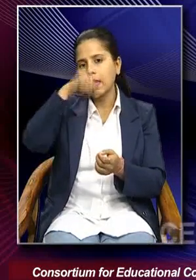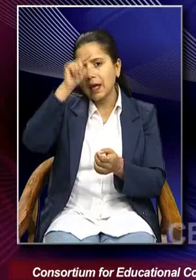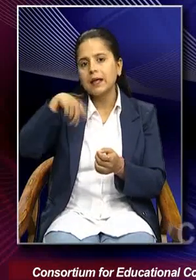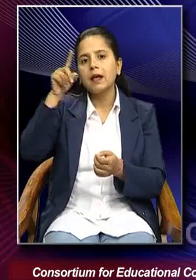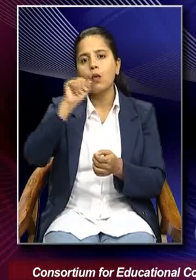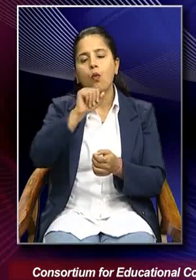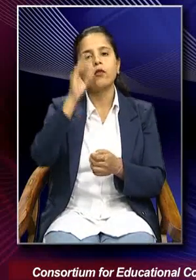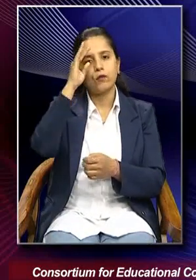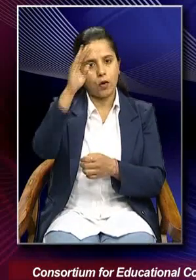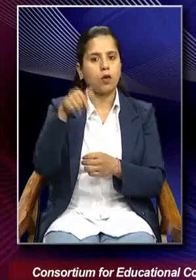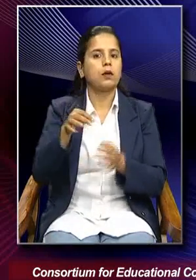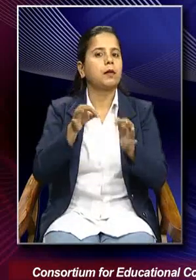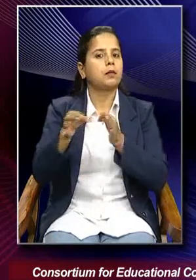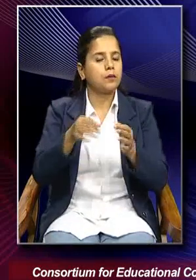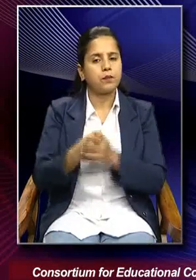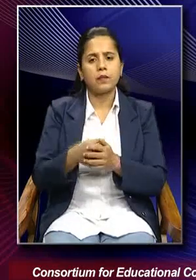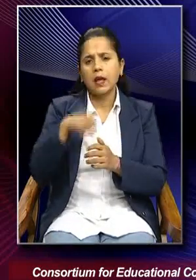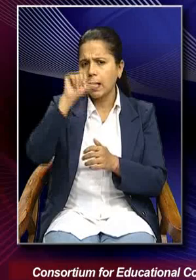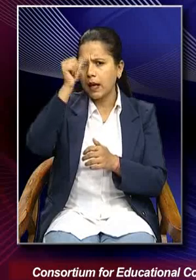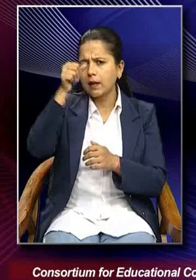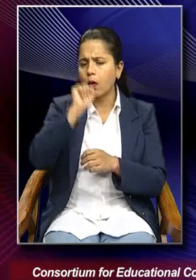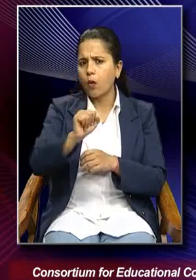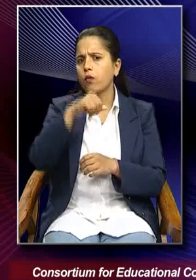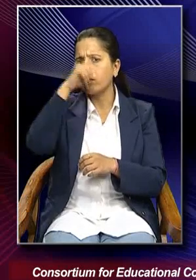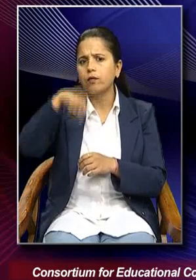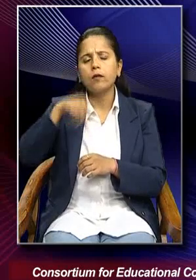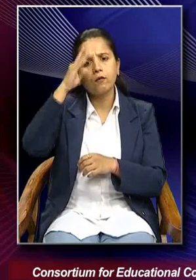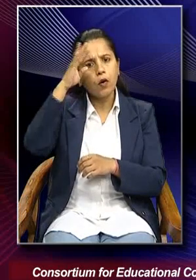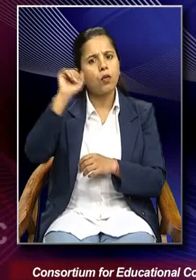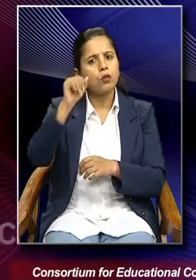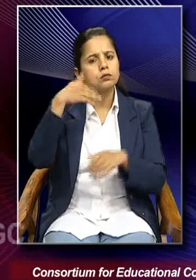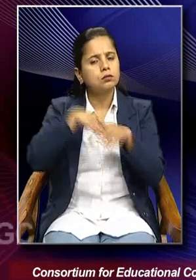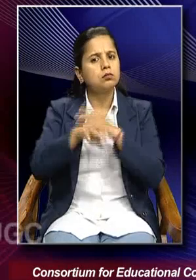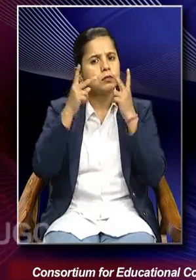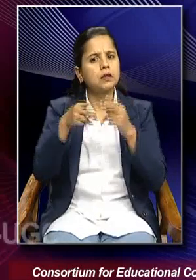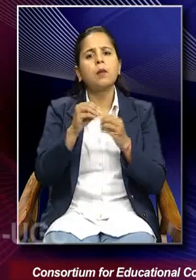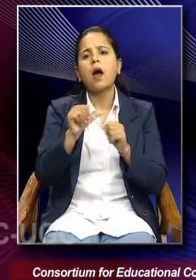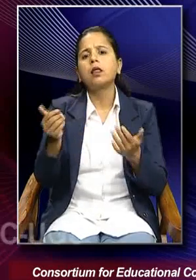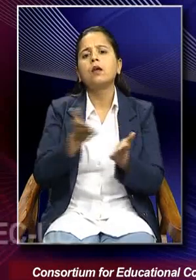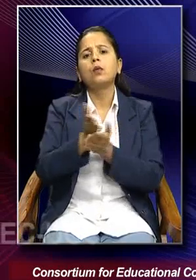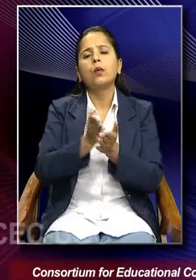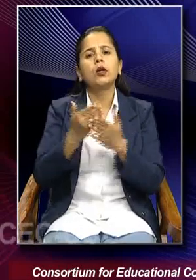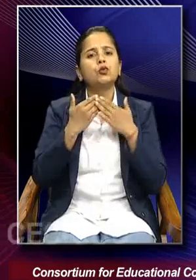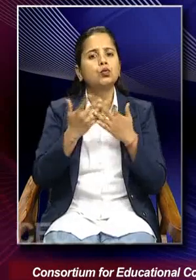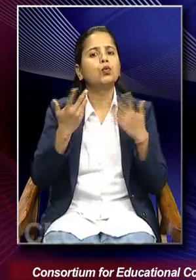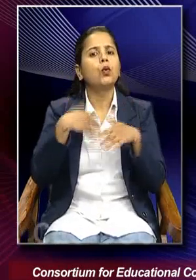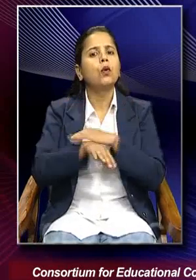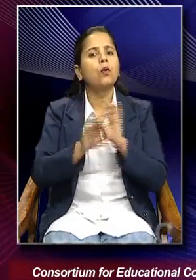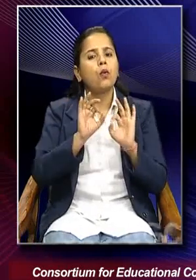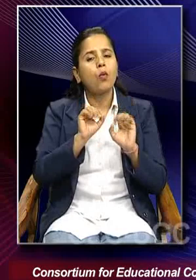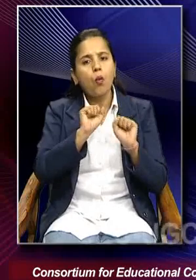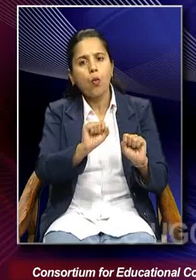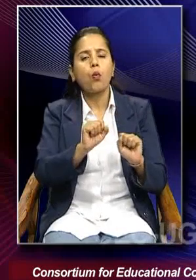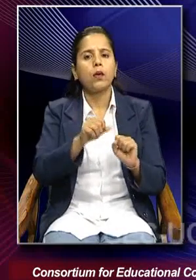philosophy. And within Indian philosophy, we are going to see what are the various schools that are there in